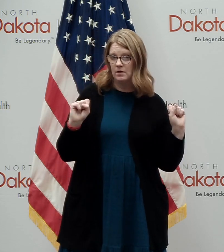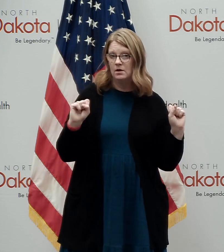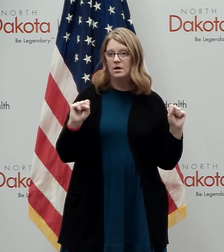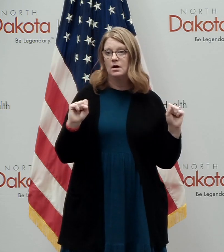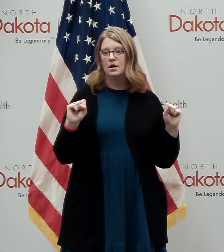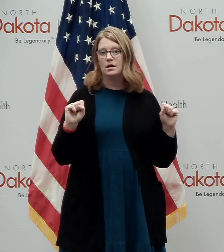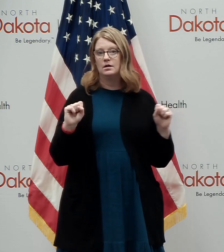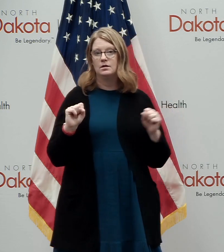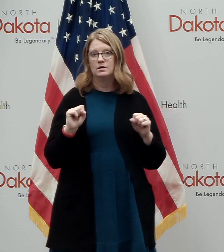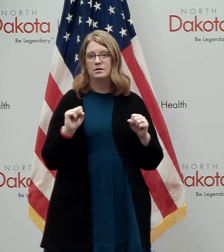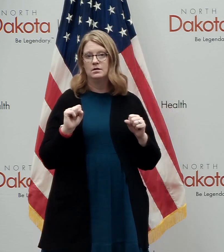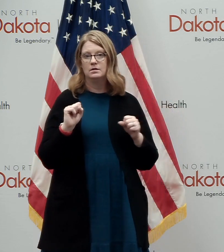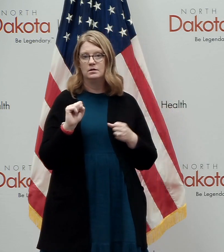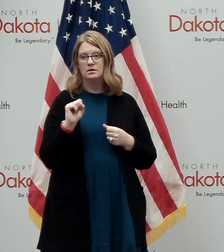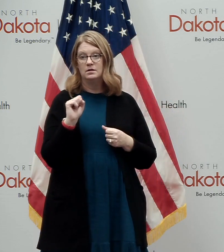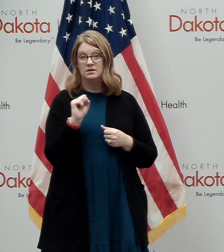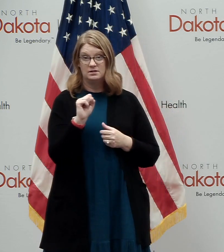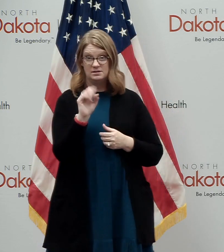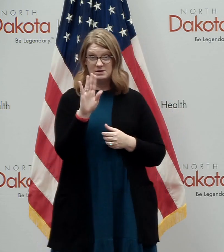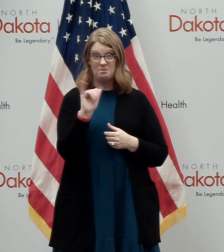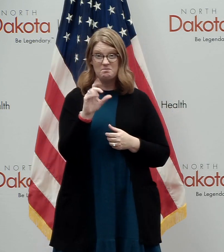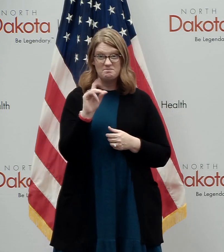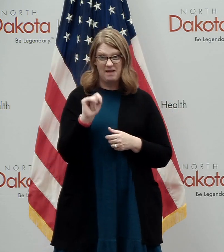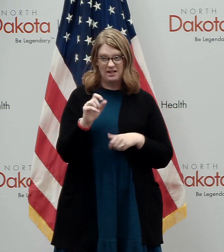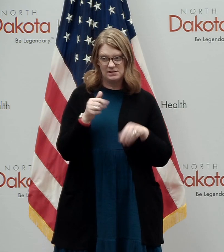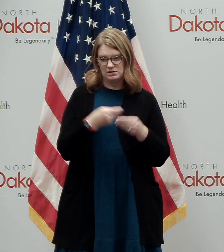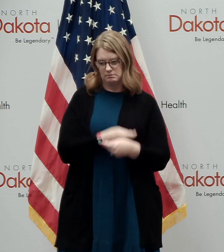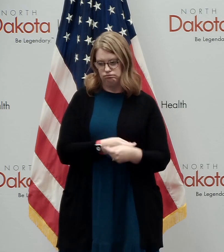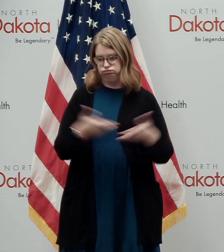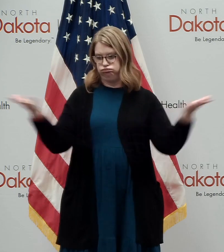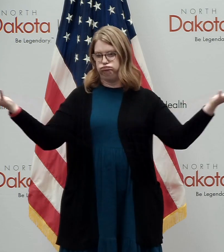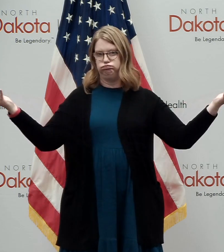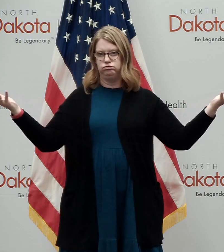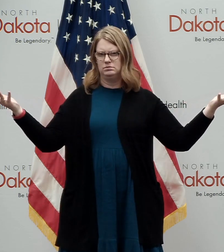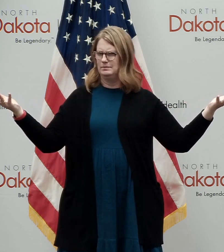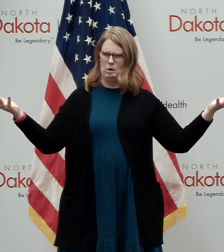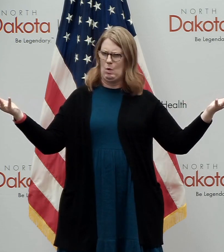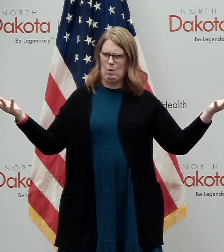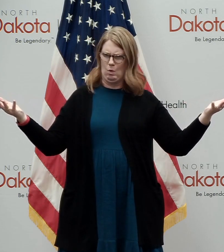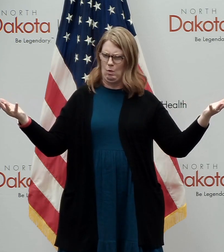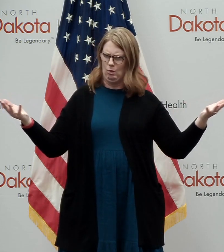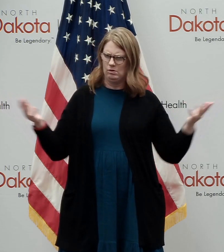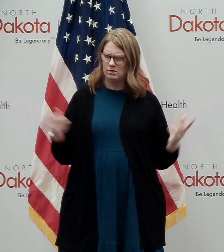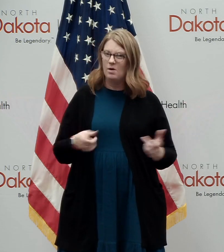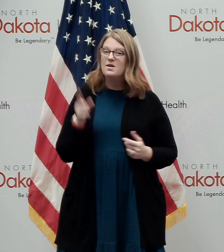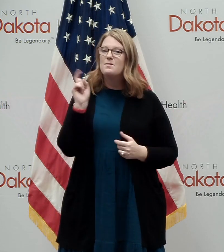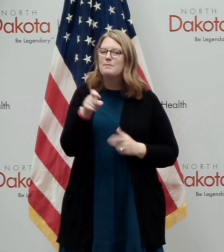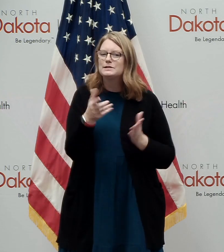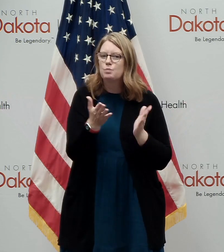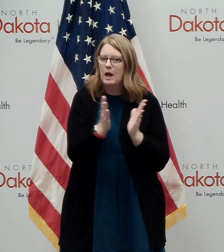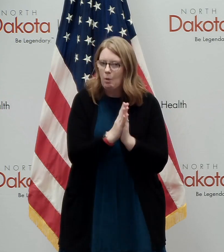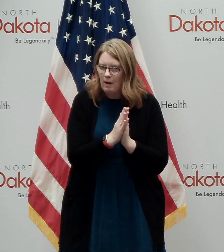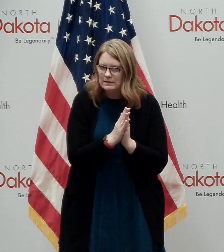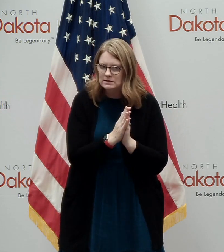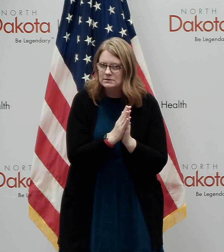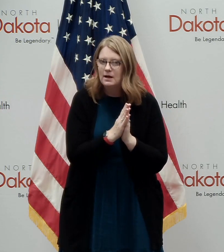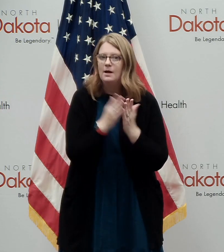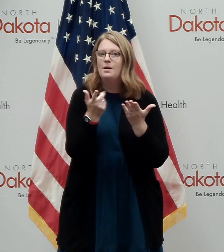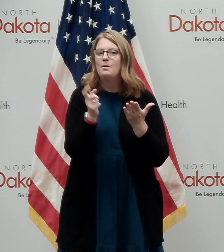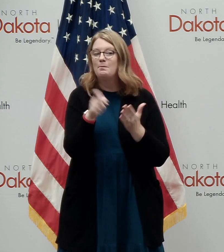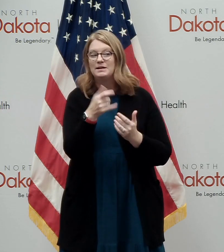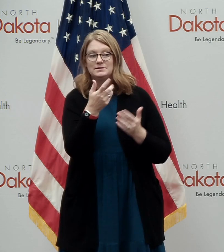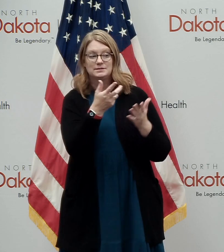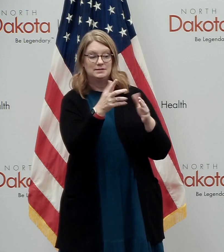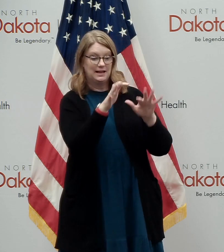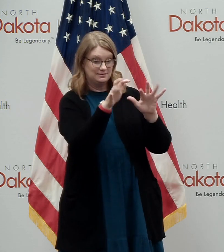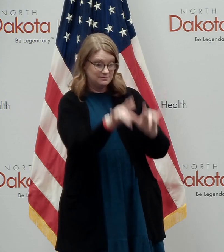Ballots aren't just automatically sent out. You have to request a ballot, and I think that's very important. You have to request it, and when you make that